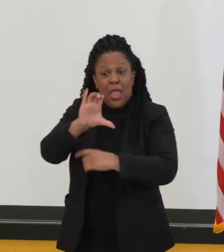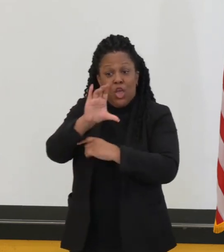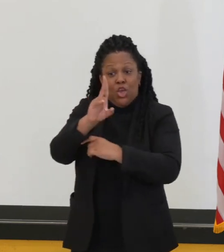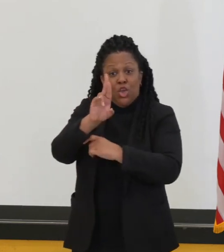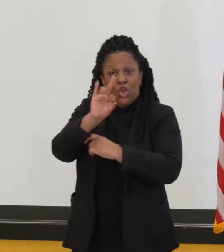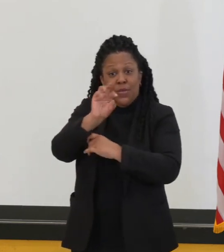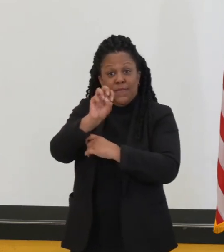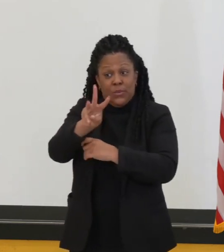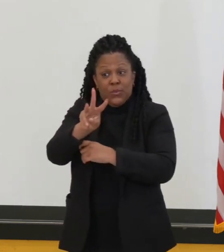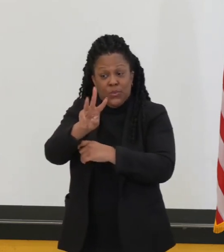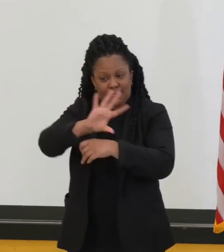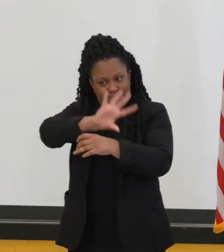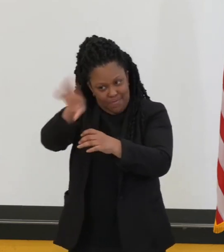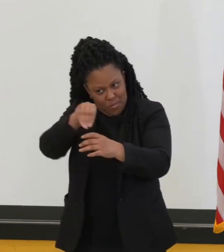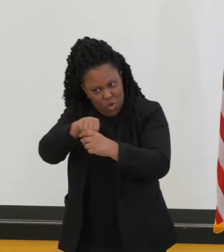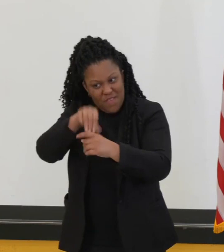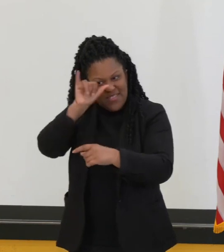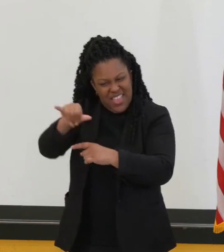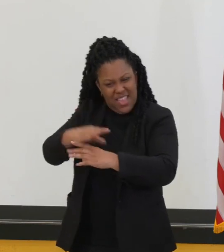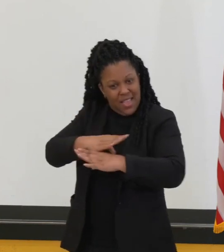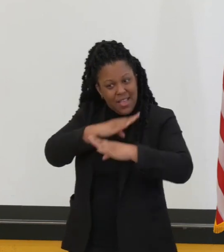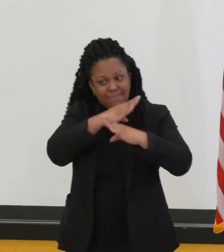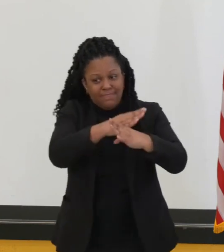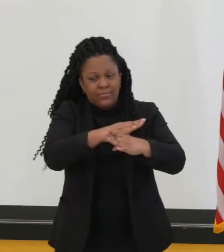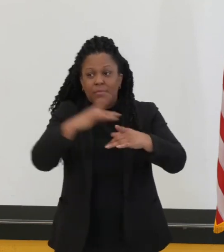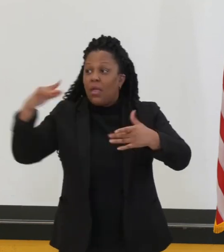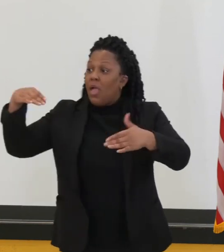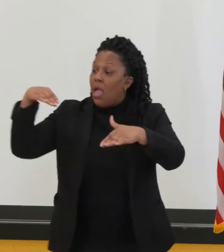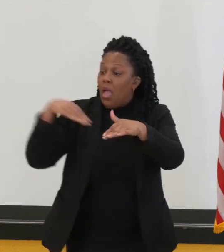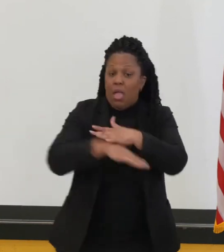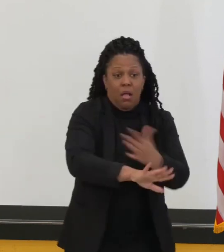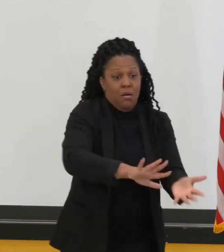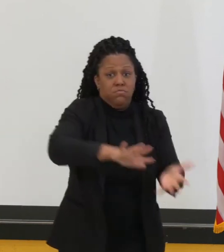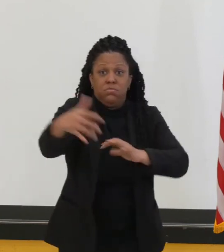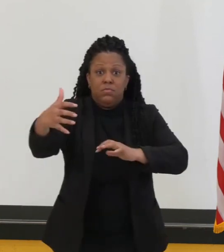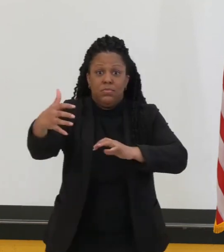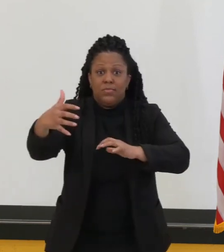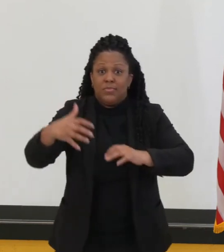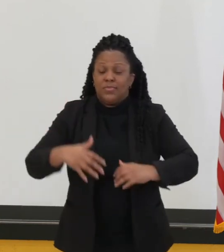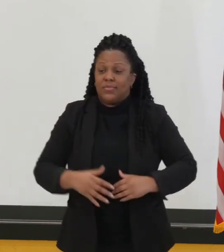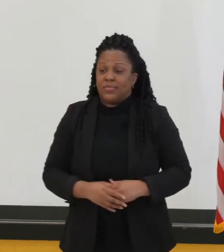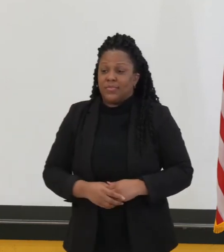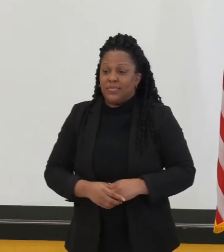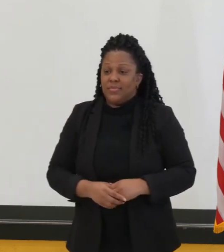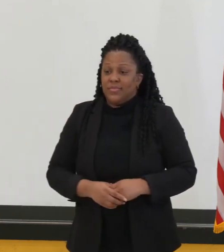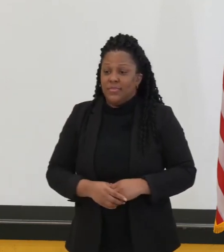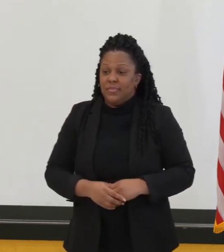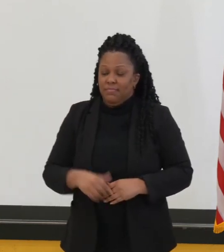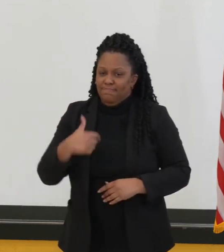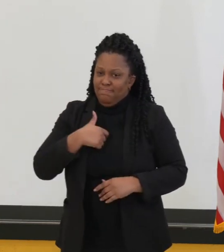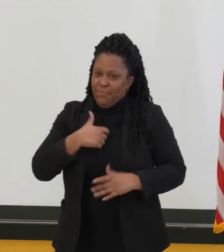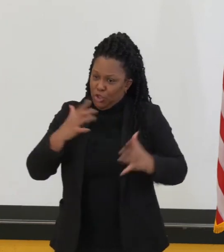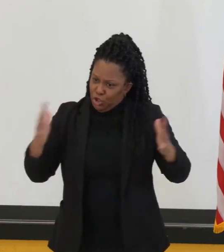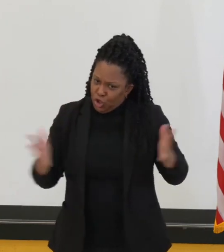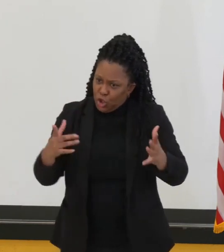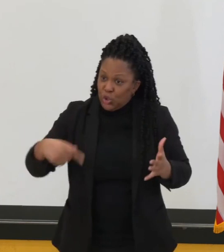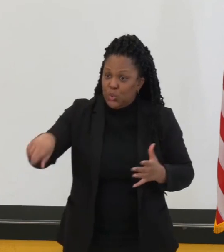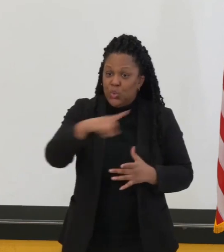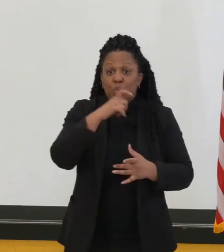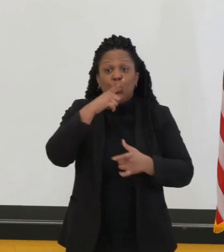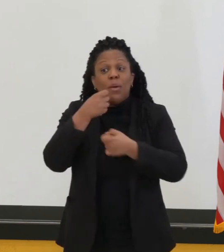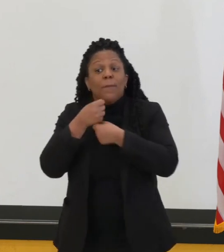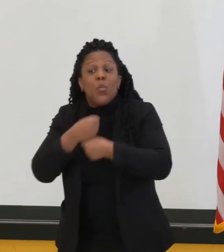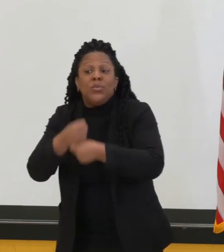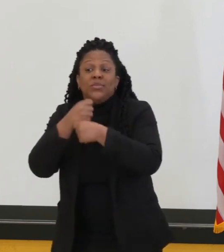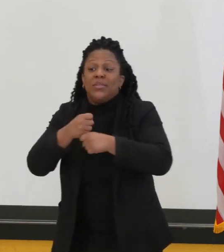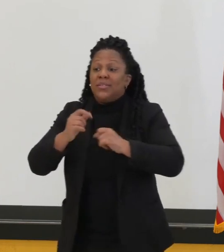views peacefully to take every advantage of that in every space they deem necessary and safe to do so. But understand that in the moment